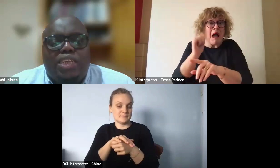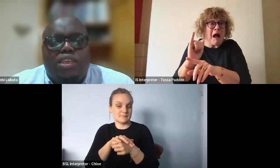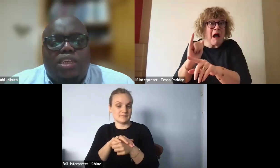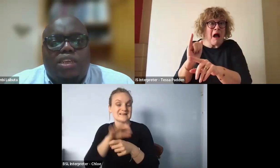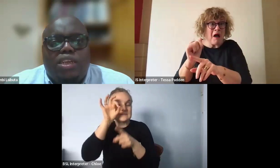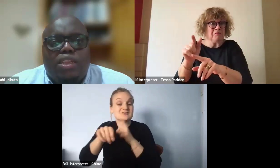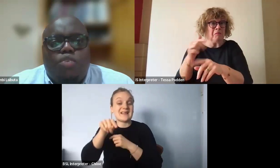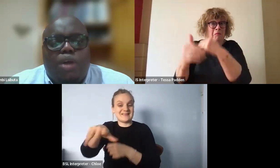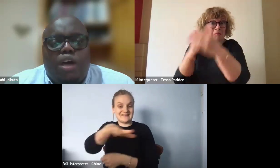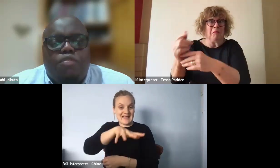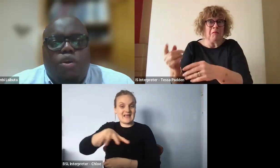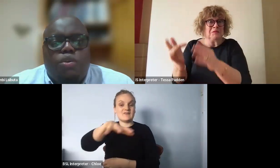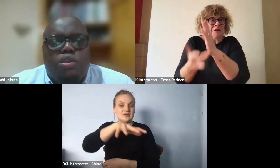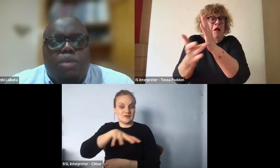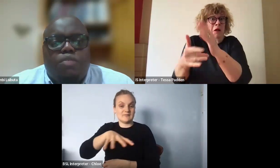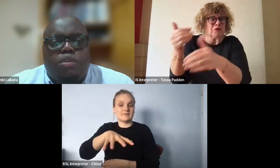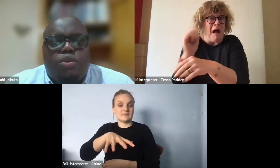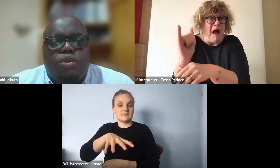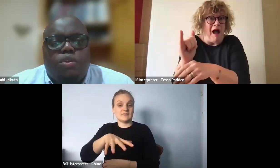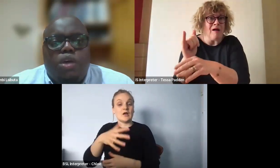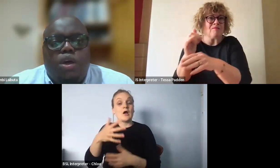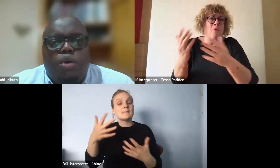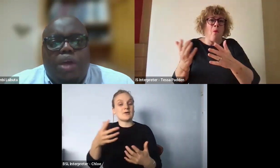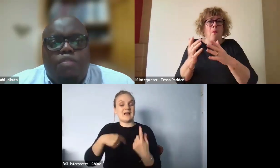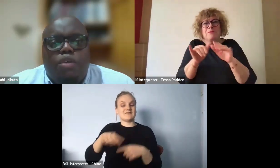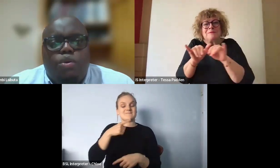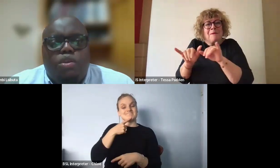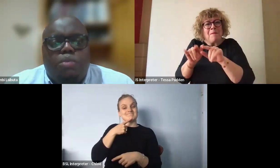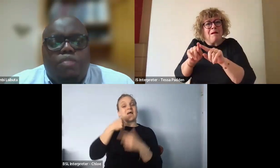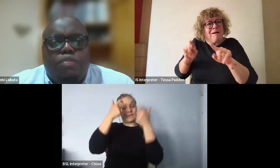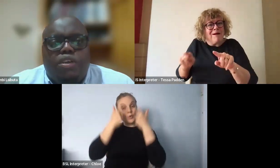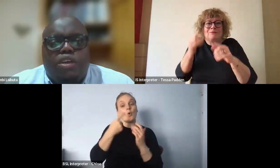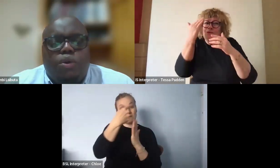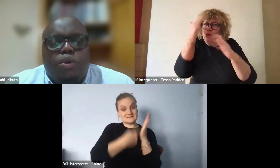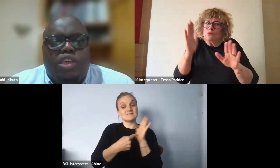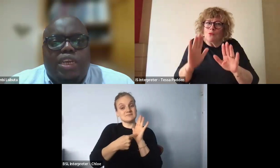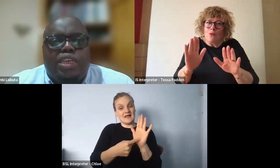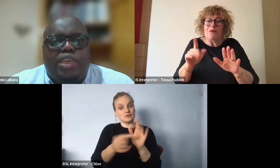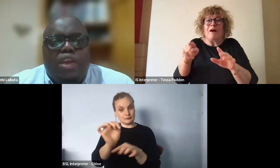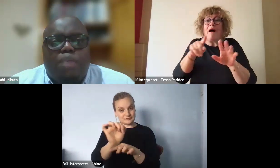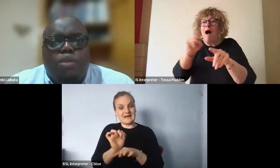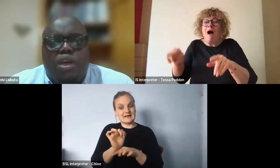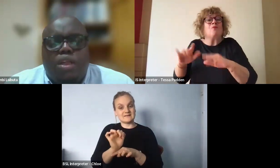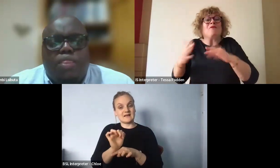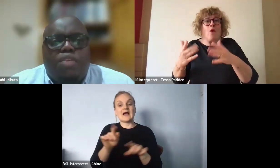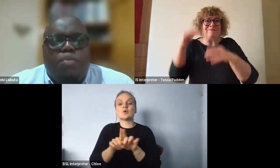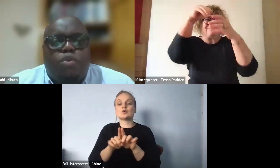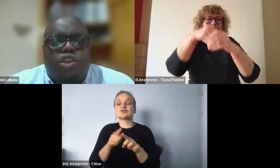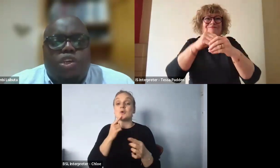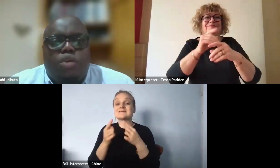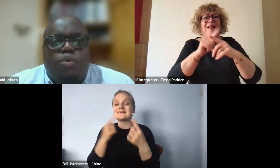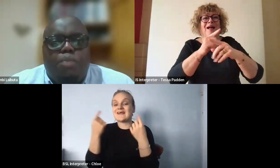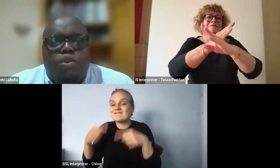the stage is set in that we have laws, we have constitutions, we have laws, we have technology and data available